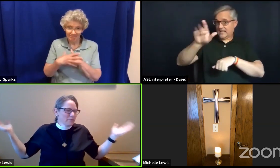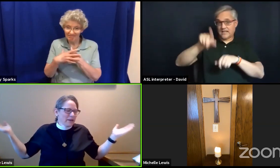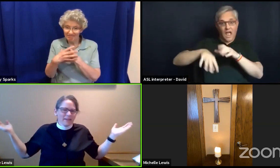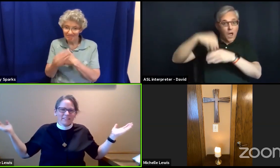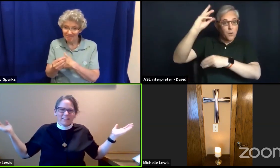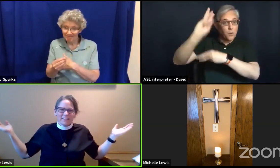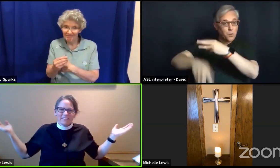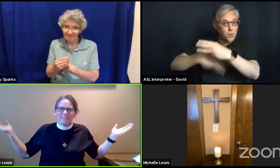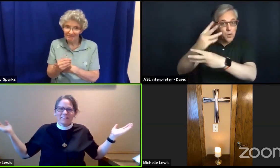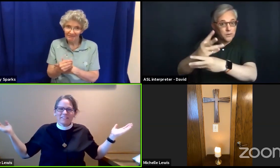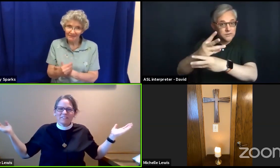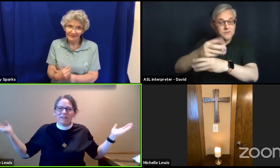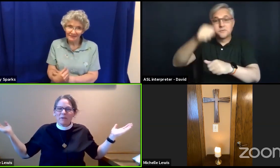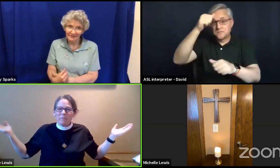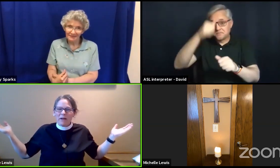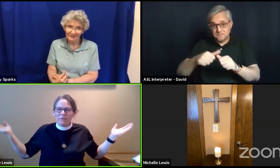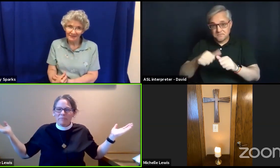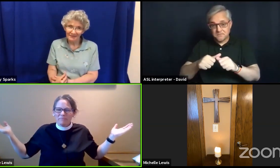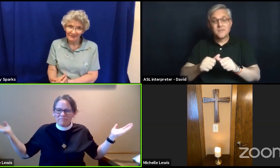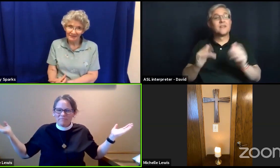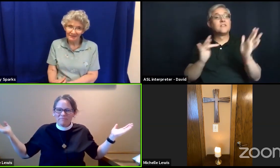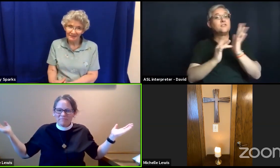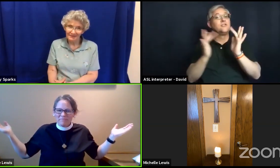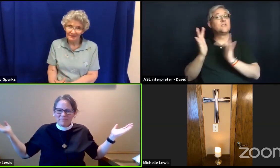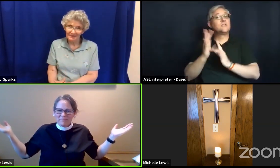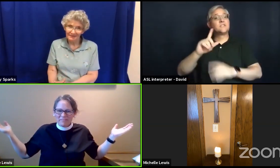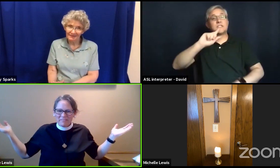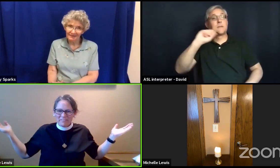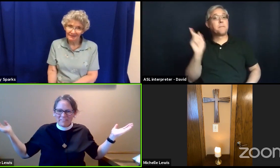Jesus commands us to come out.